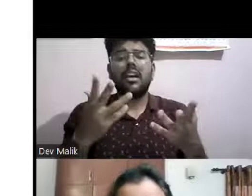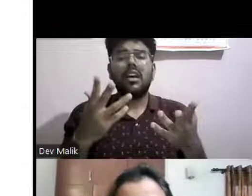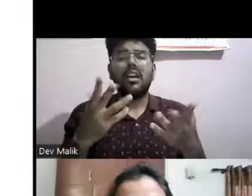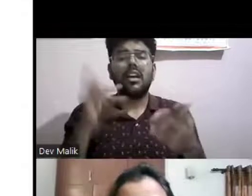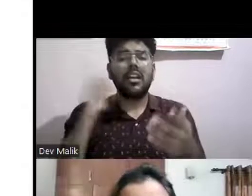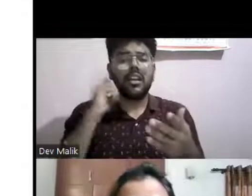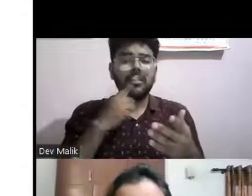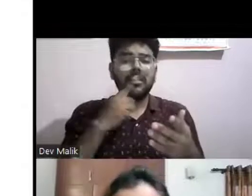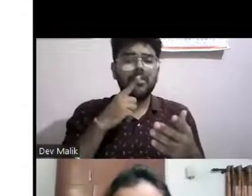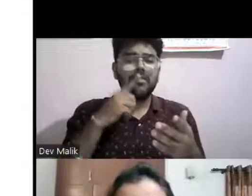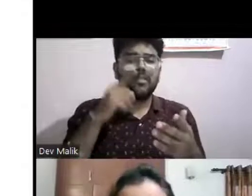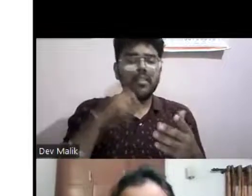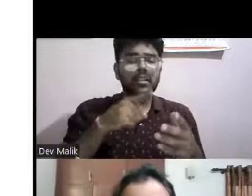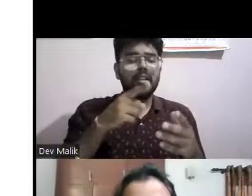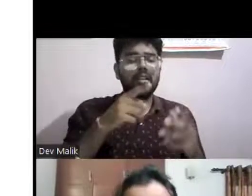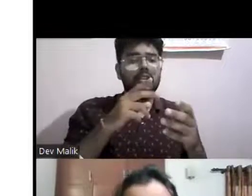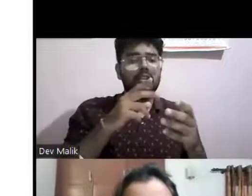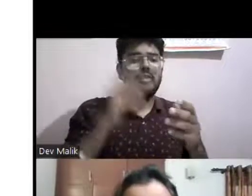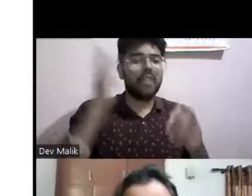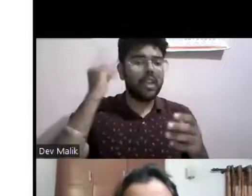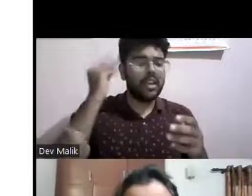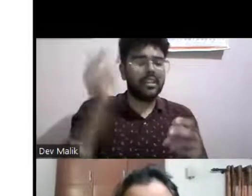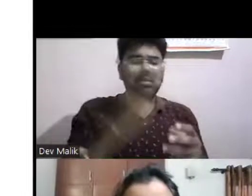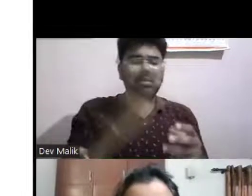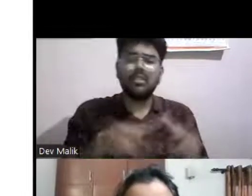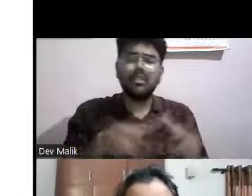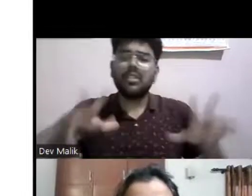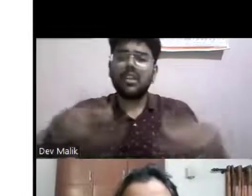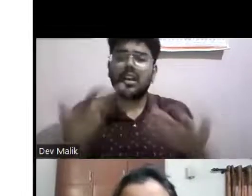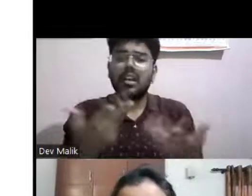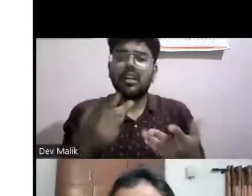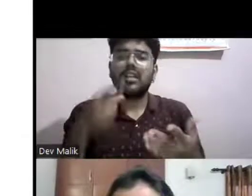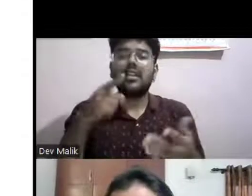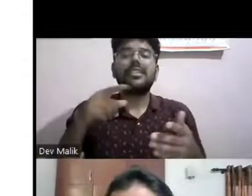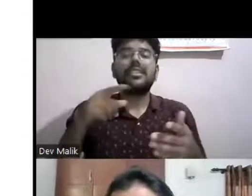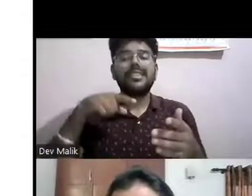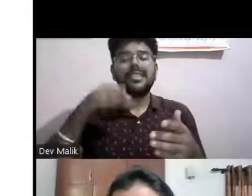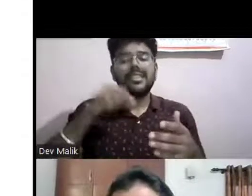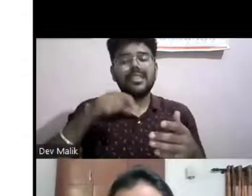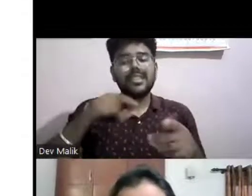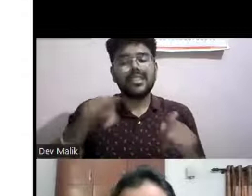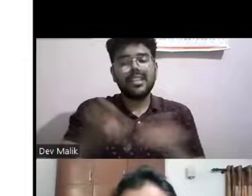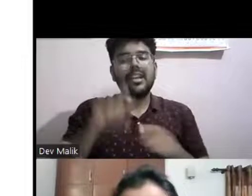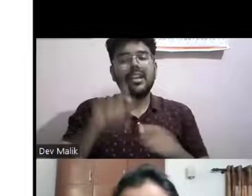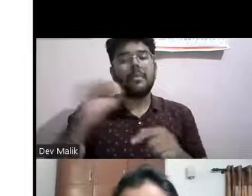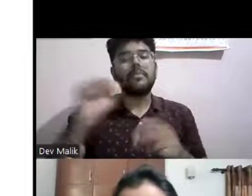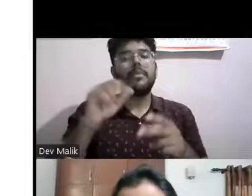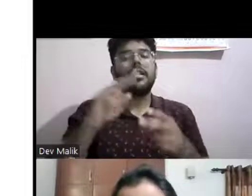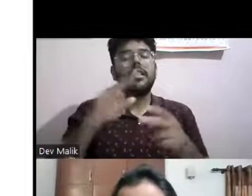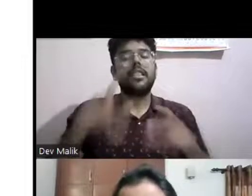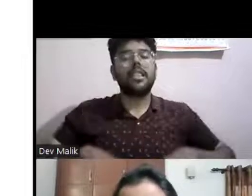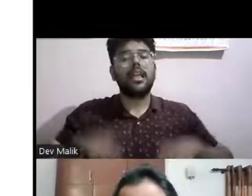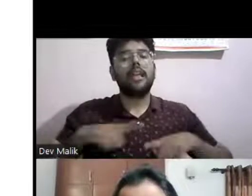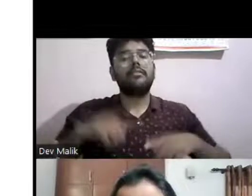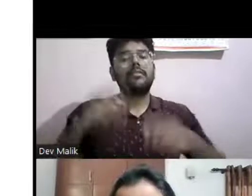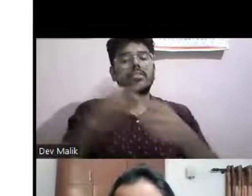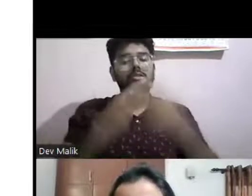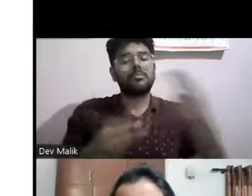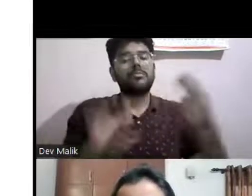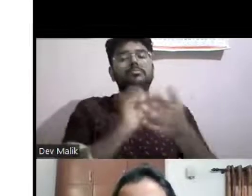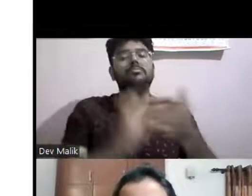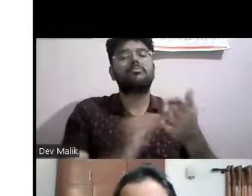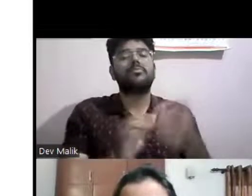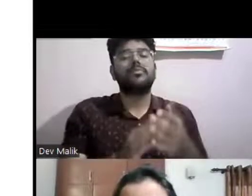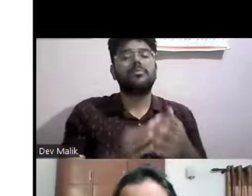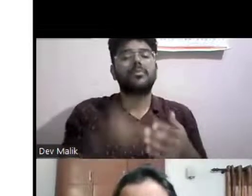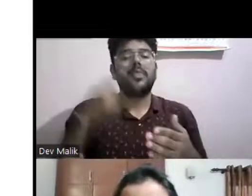And this is something that she has written in her autobiography also. So when we talk about the process of filmmaking, and if we are